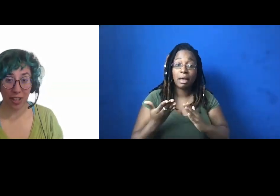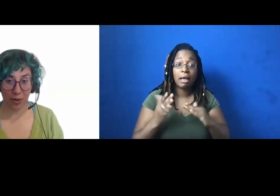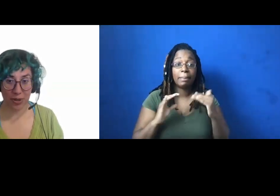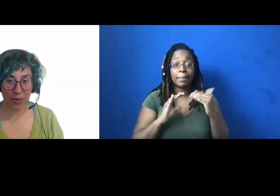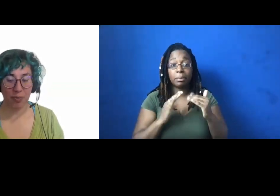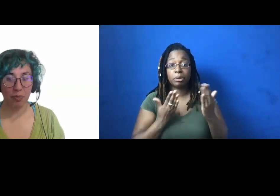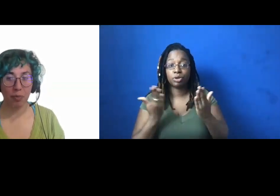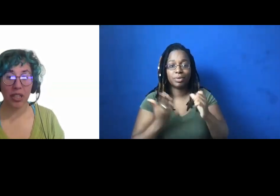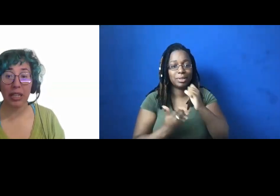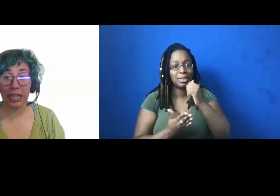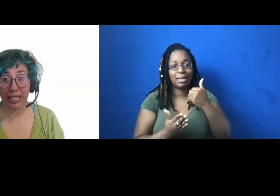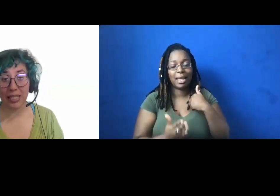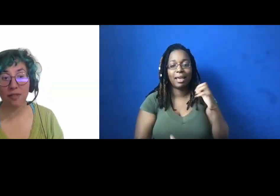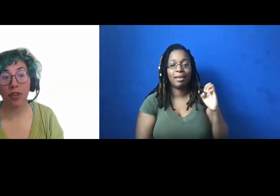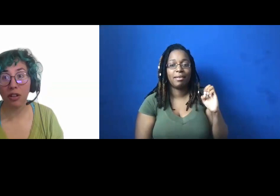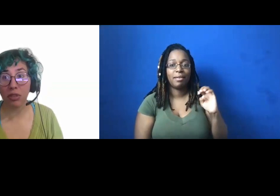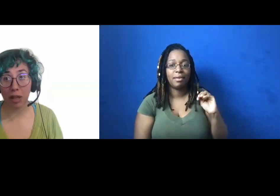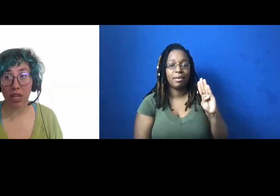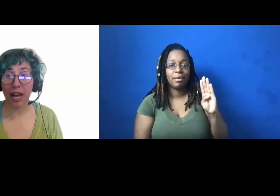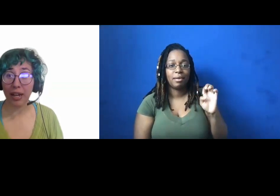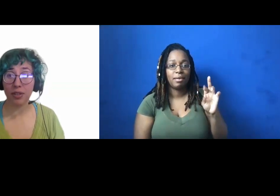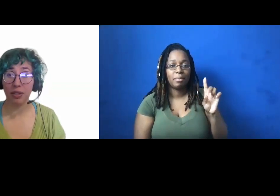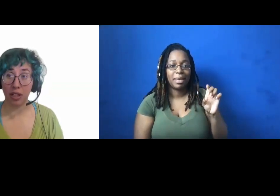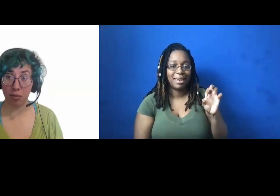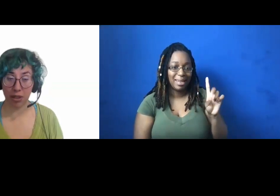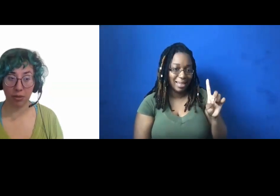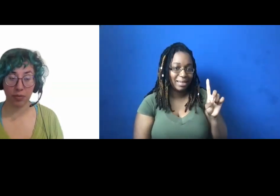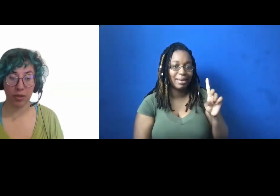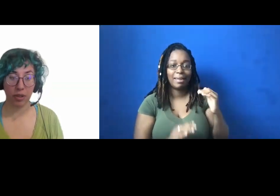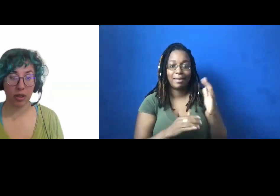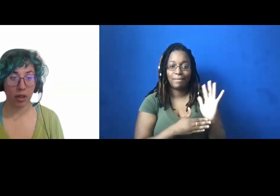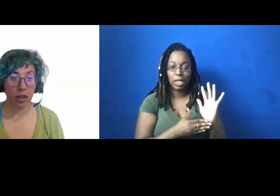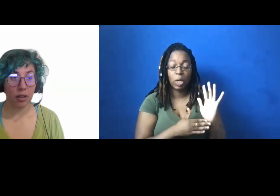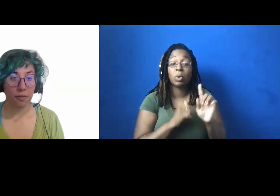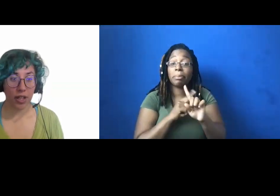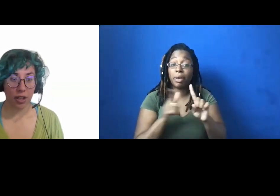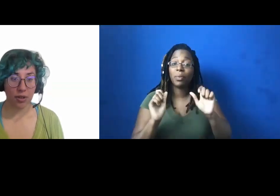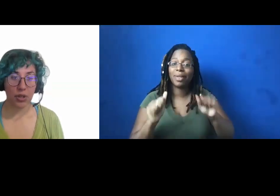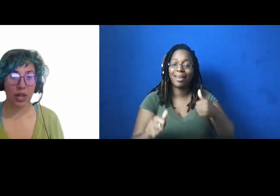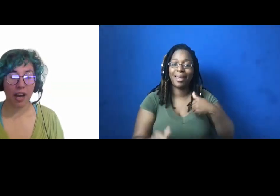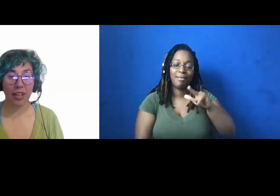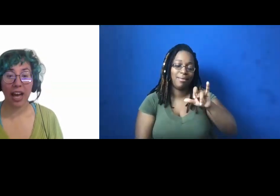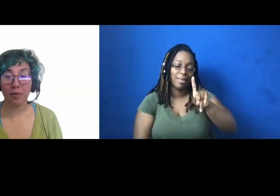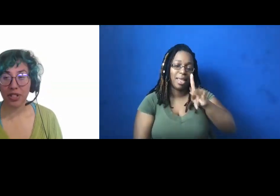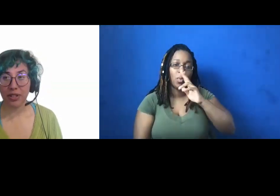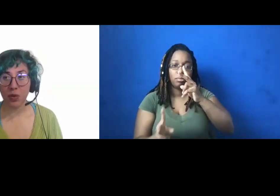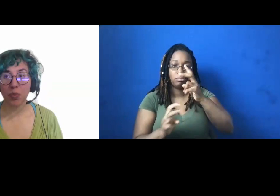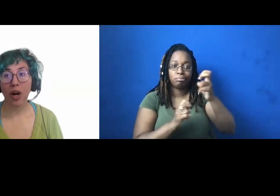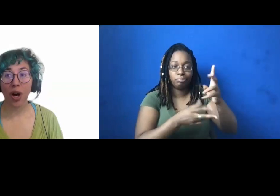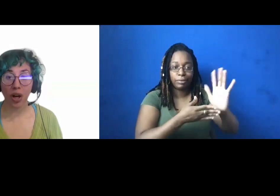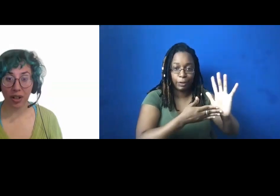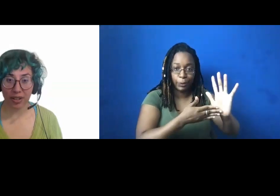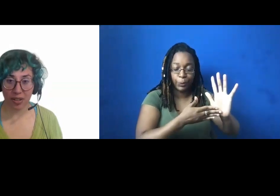embedded videos, but links for them can be added to the email. Video should have